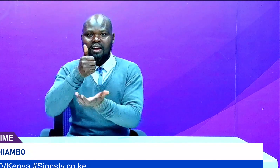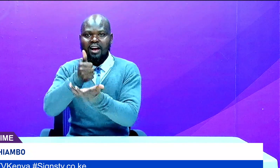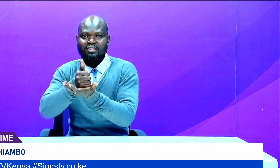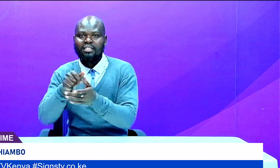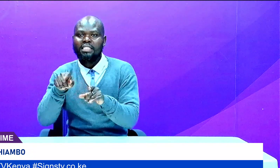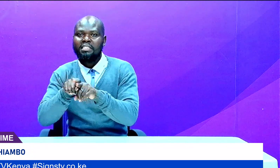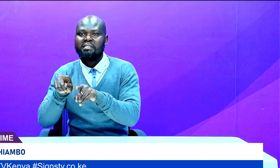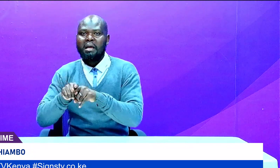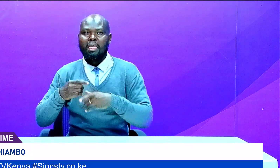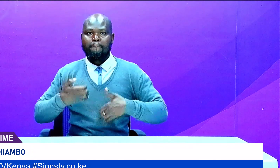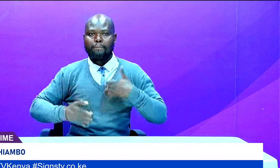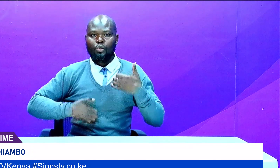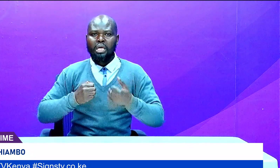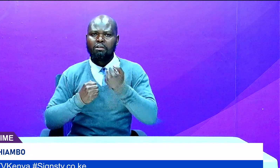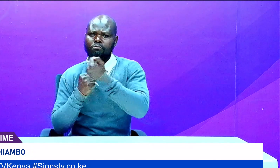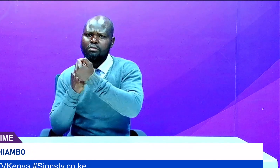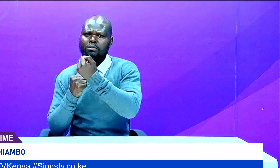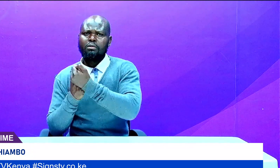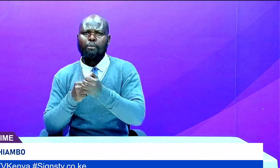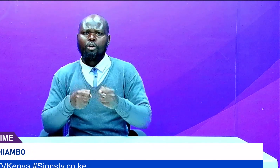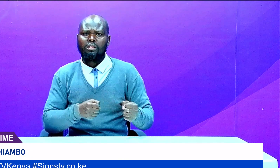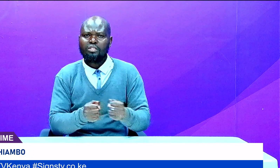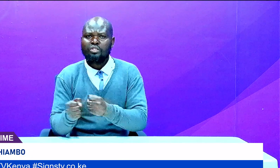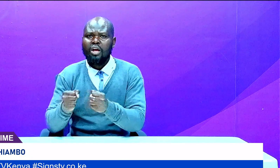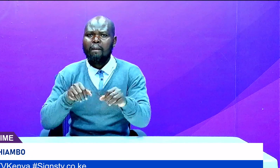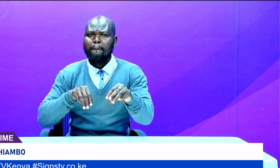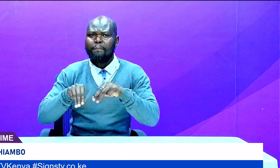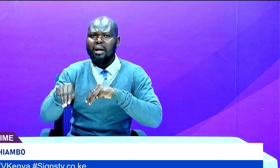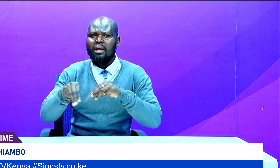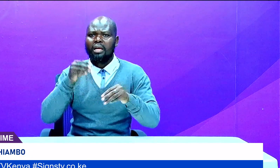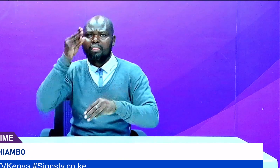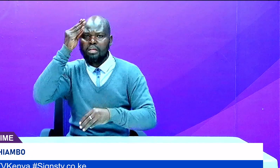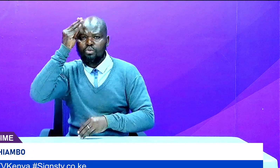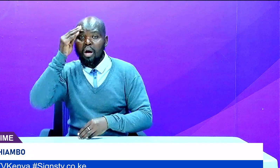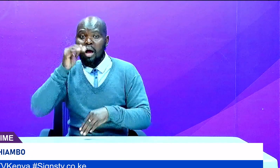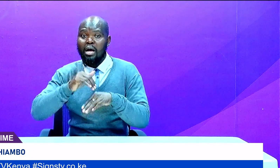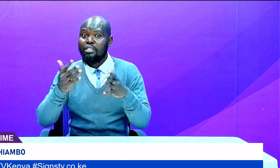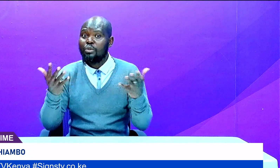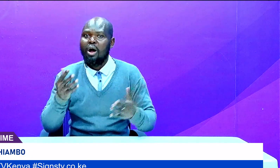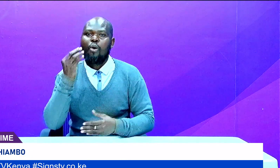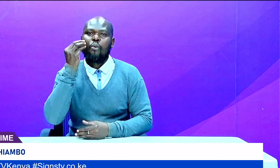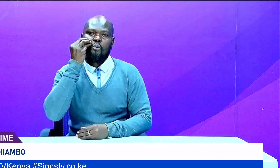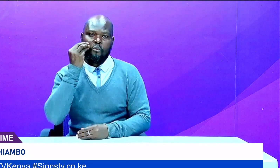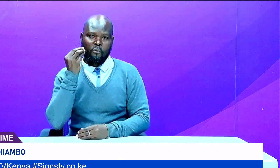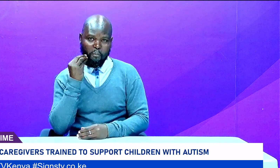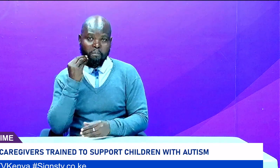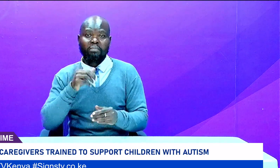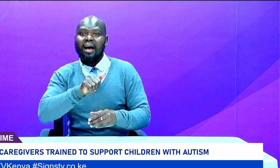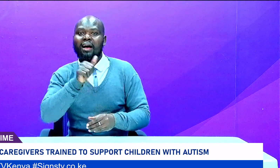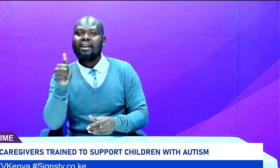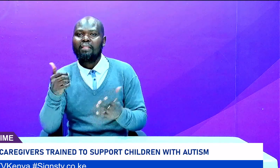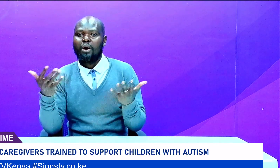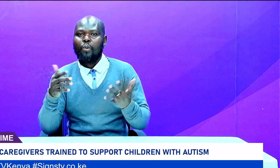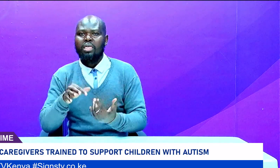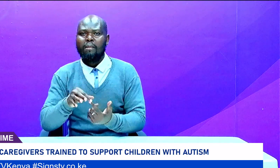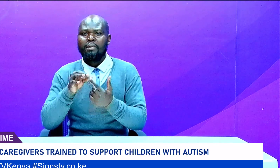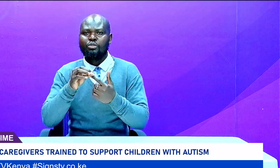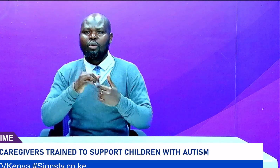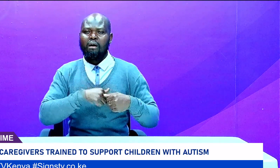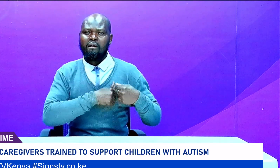managing education at home. It is spearheaded by a rising community-based organization in partnership